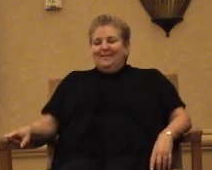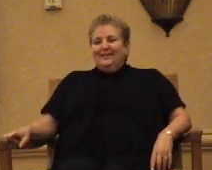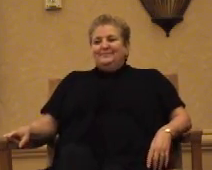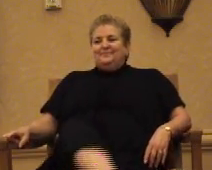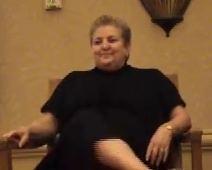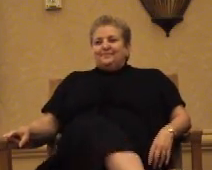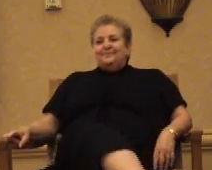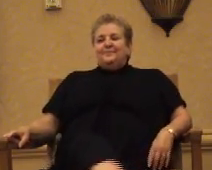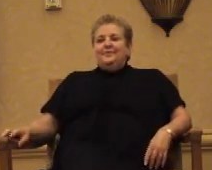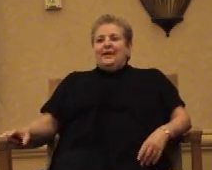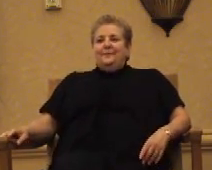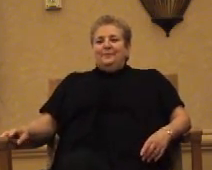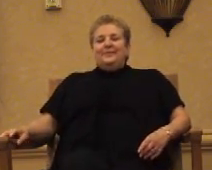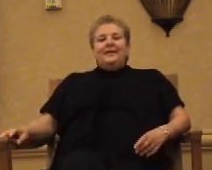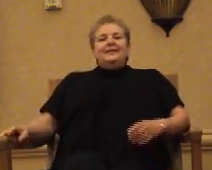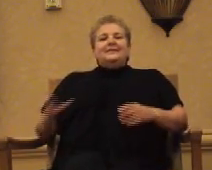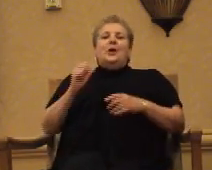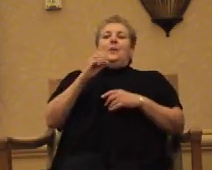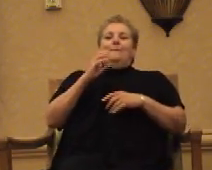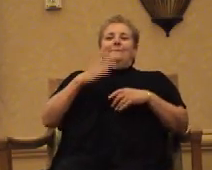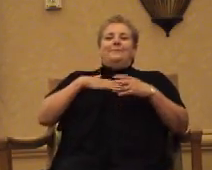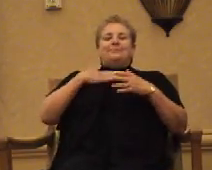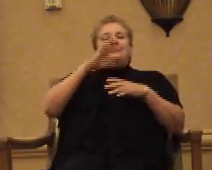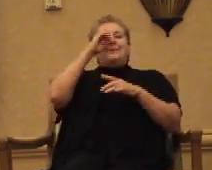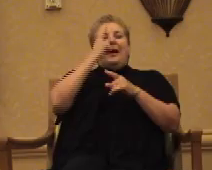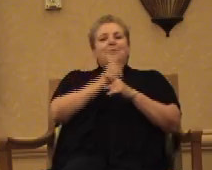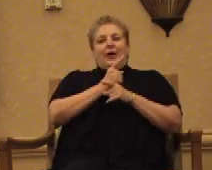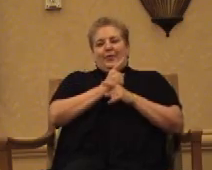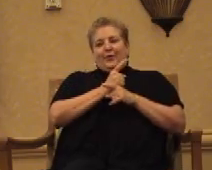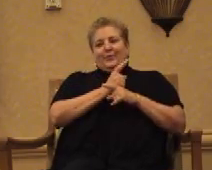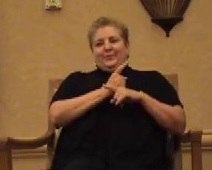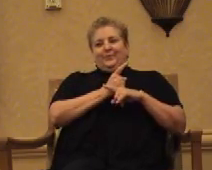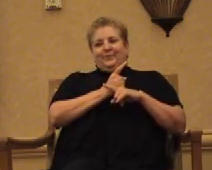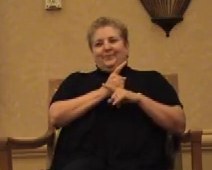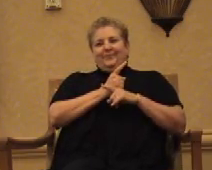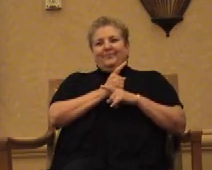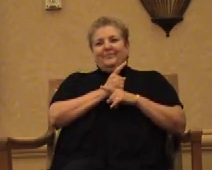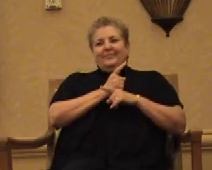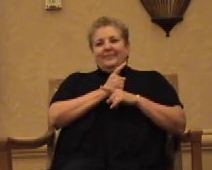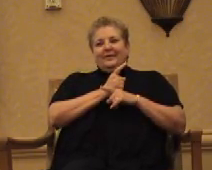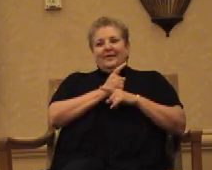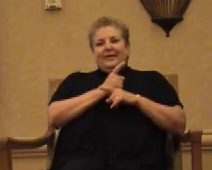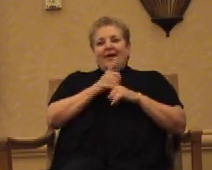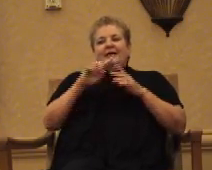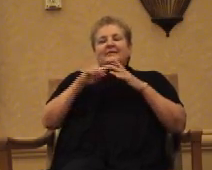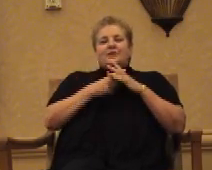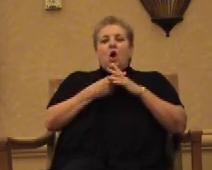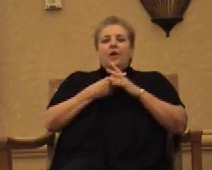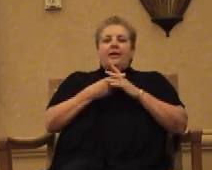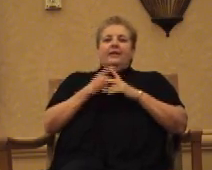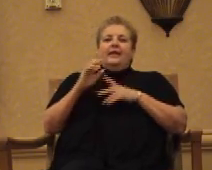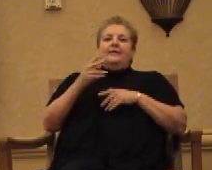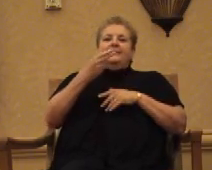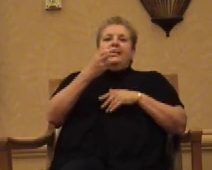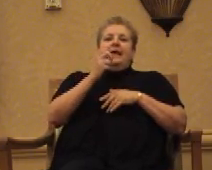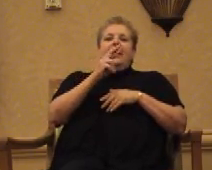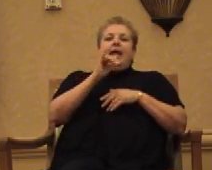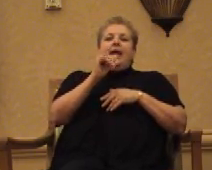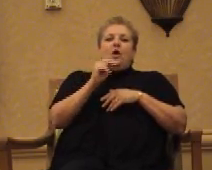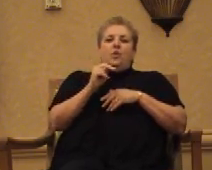And my brother had embarked on what that period of time was to be an 18-year heroin addiction run. So things were getting a little